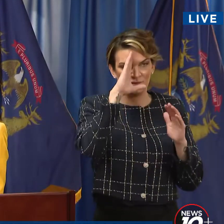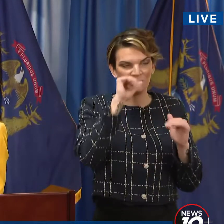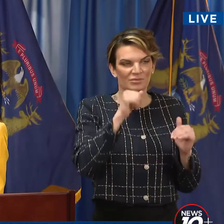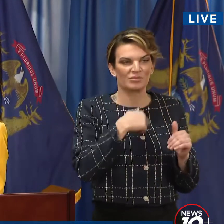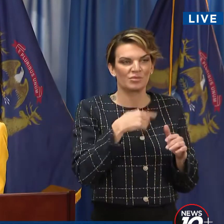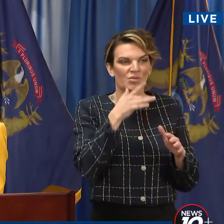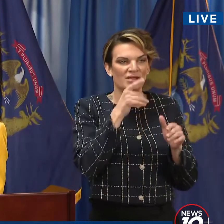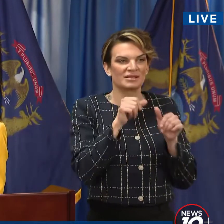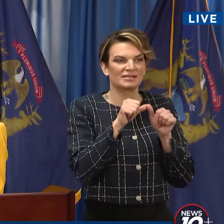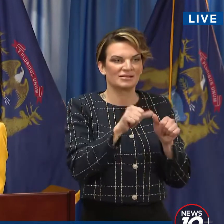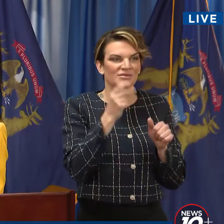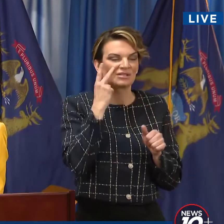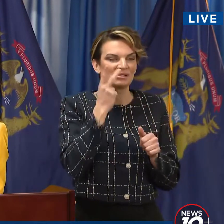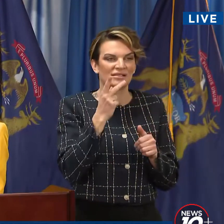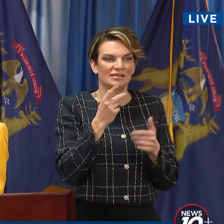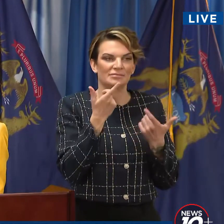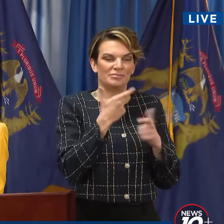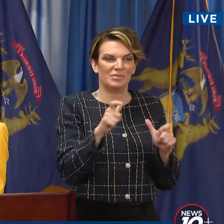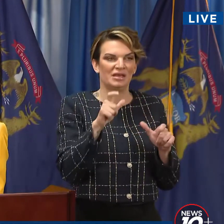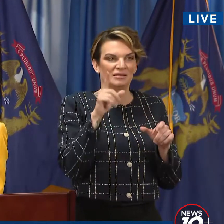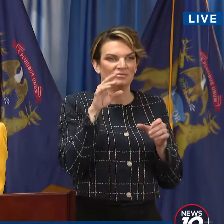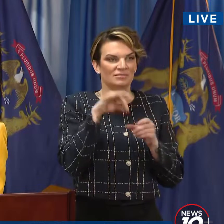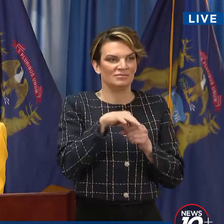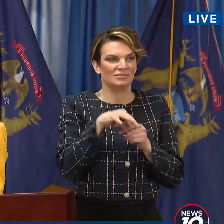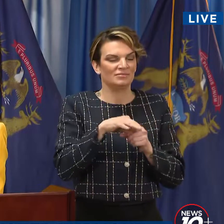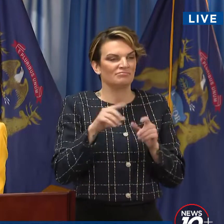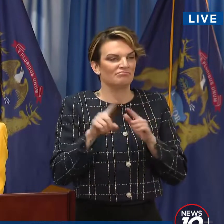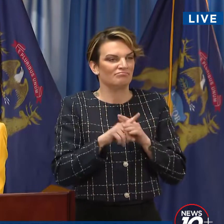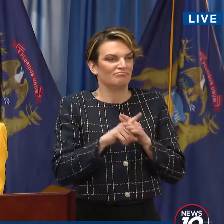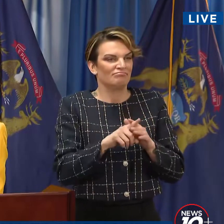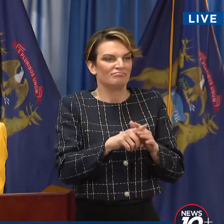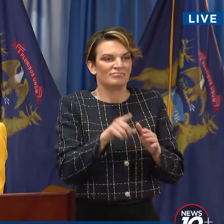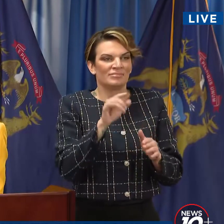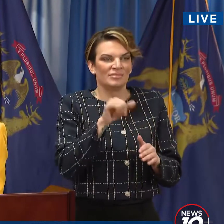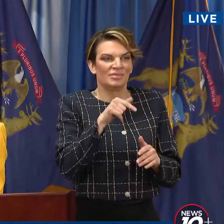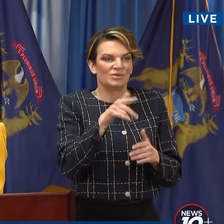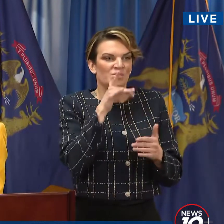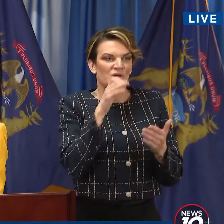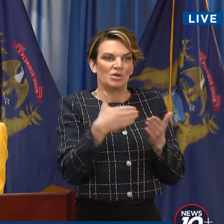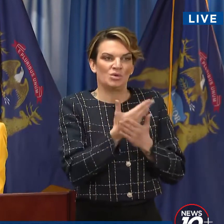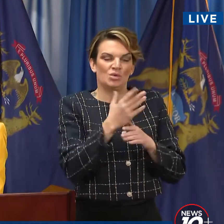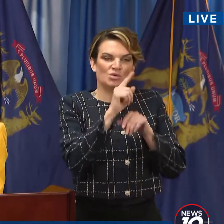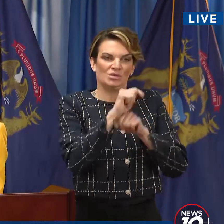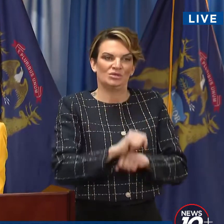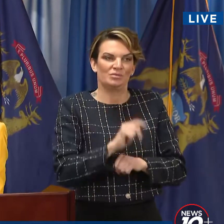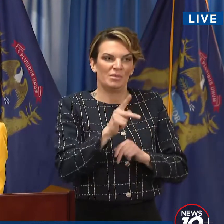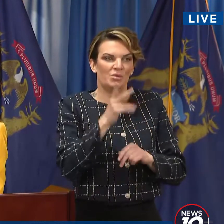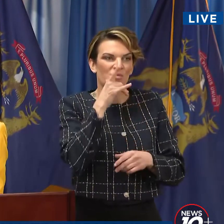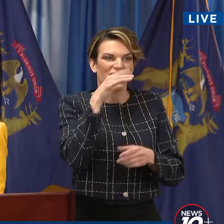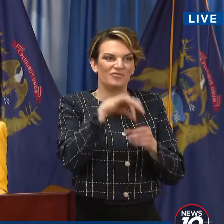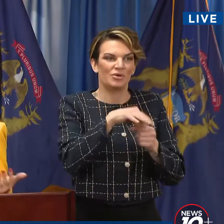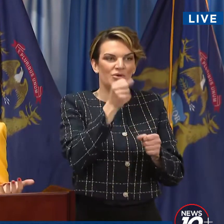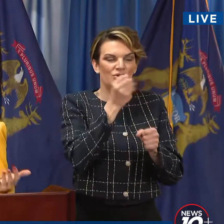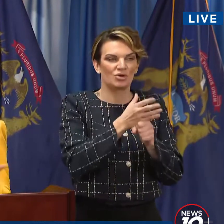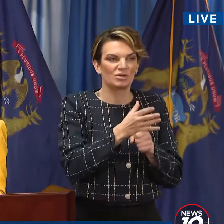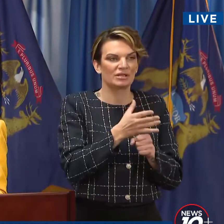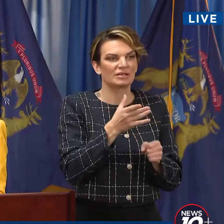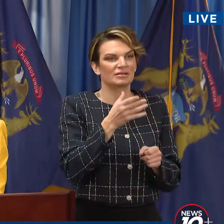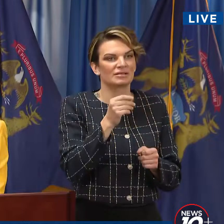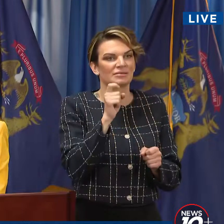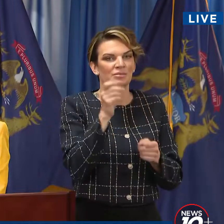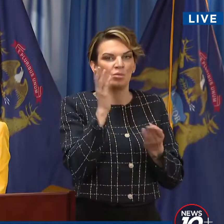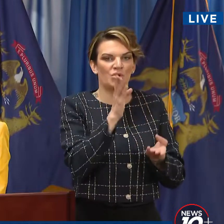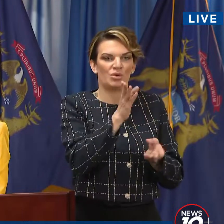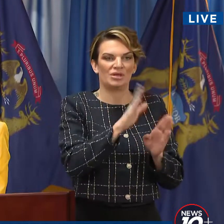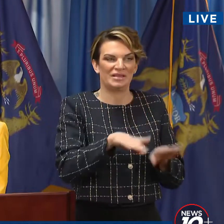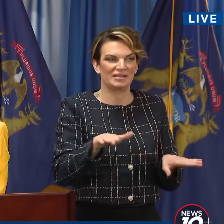we'll continue to see high turnout elections in this state, that we've turned a corner over the last 3 years, and this will be a new tradition to vote early, to vote in large numbers, to bring your kids